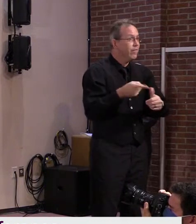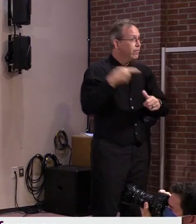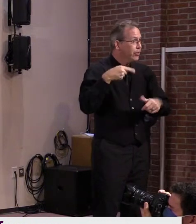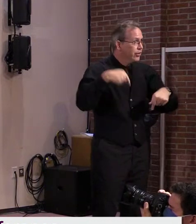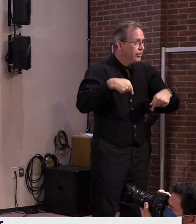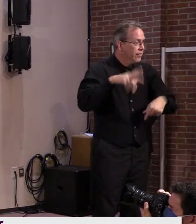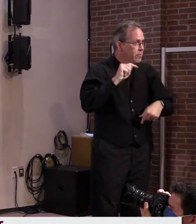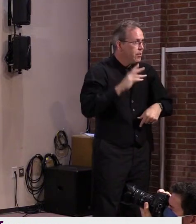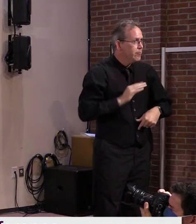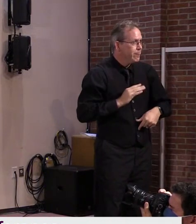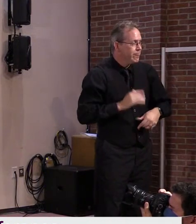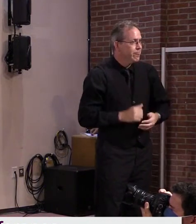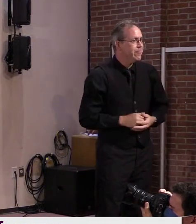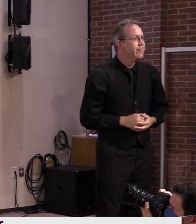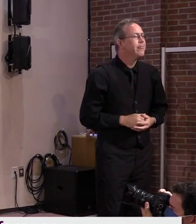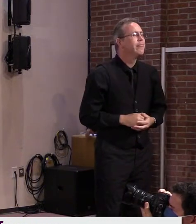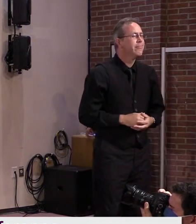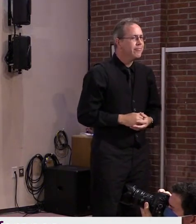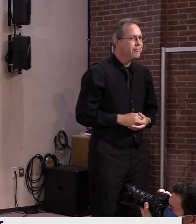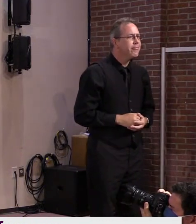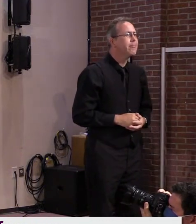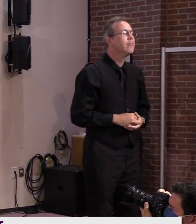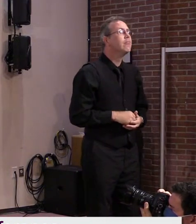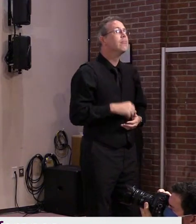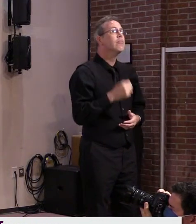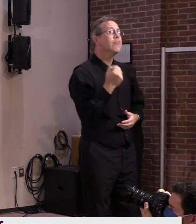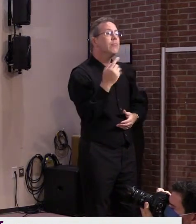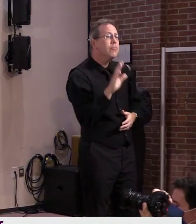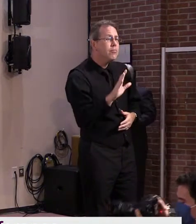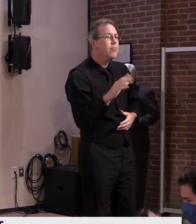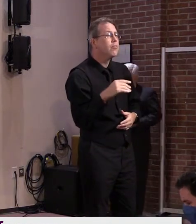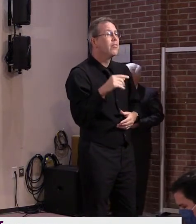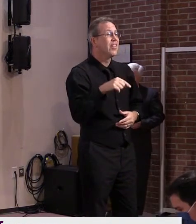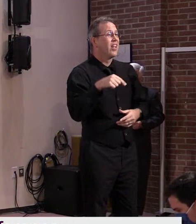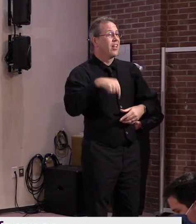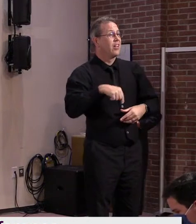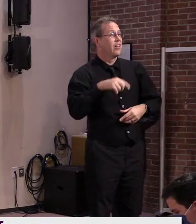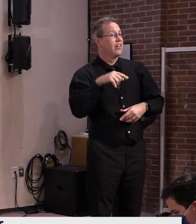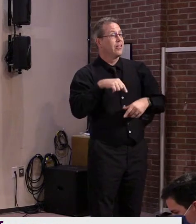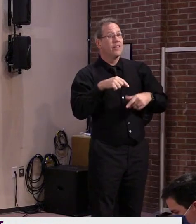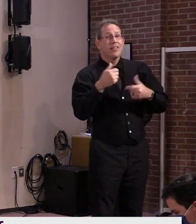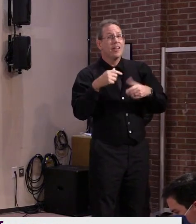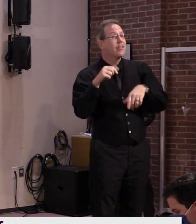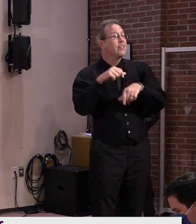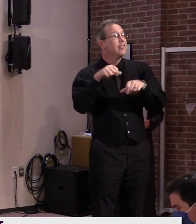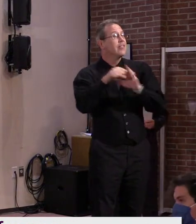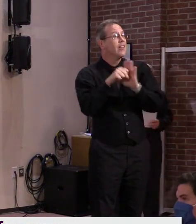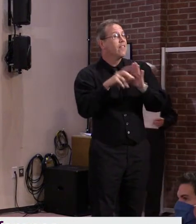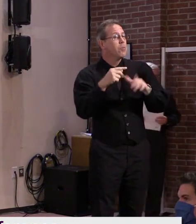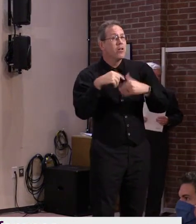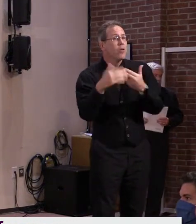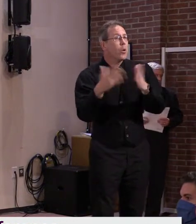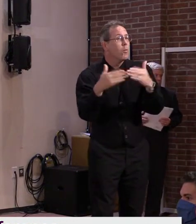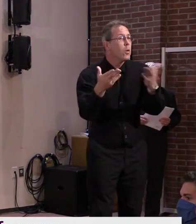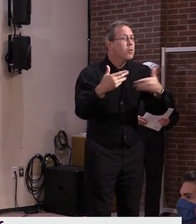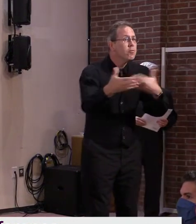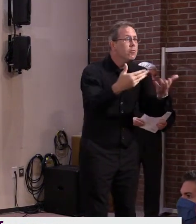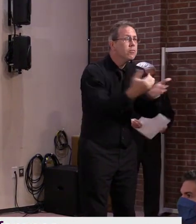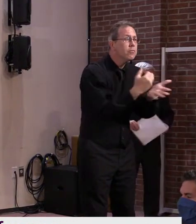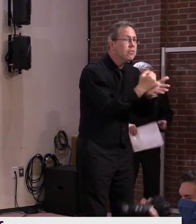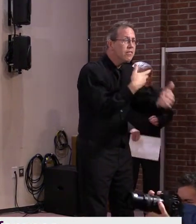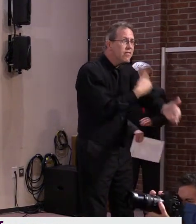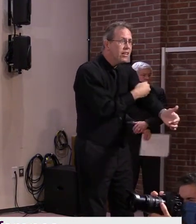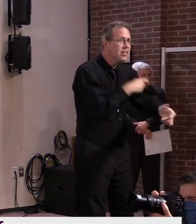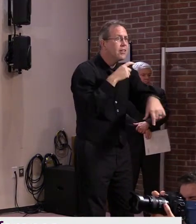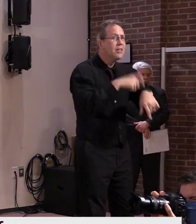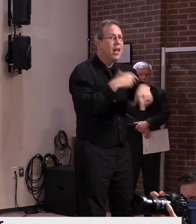our state clinics will increase access and hopefully get more shots in arms faster. As a reminder, only those